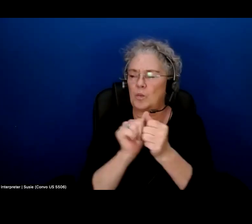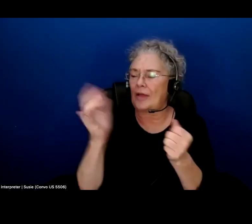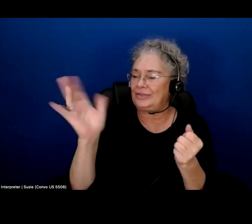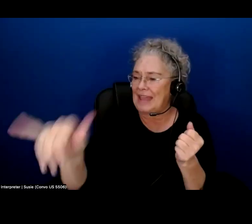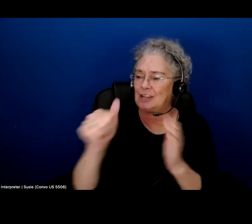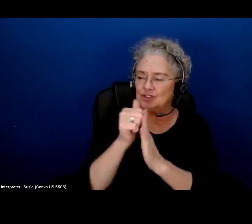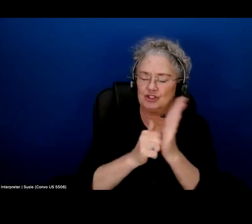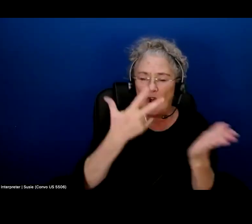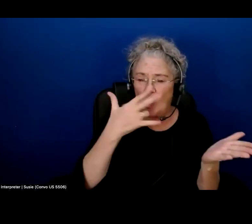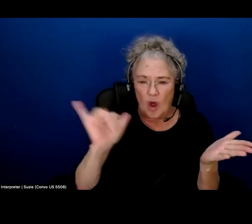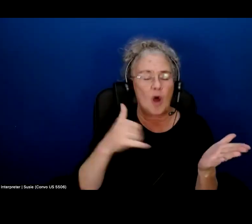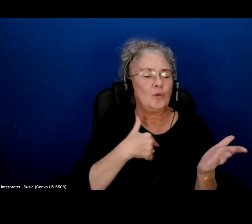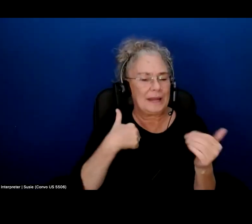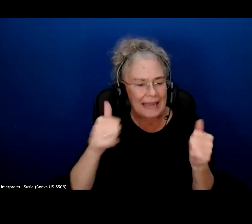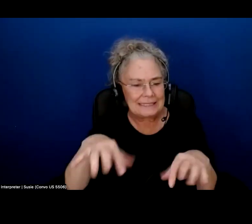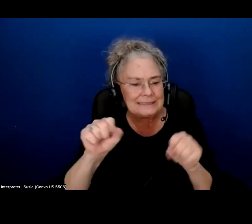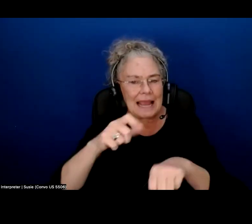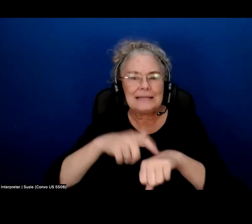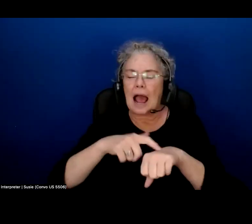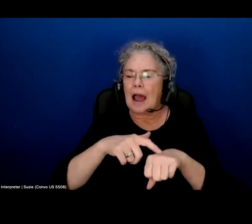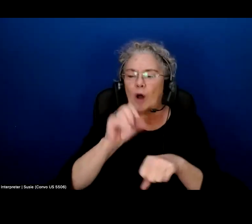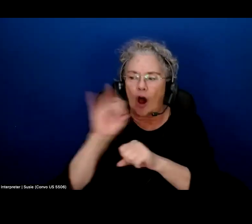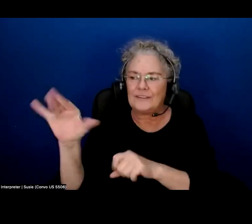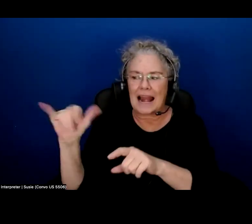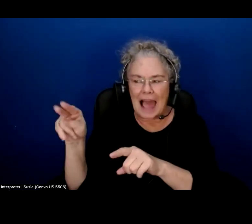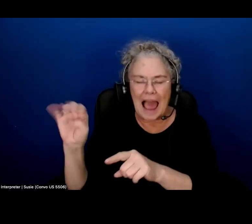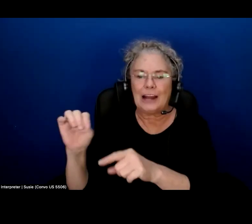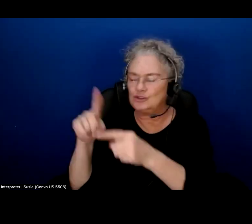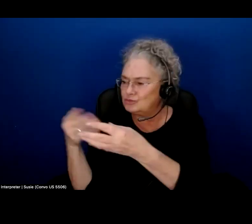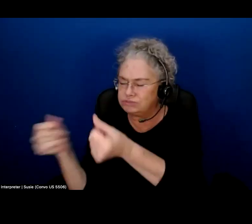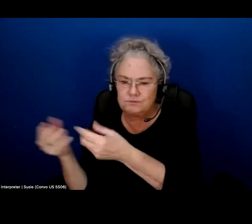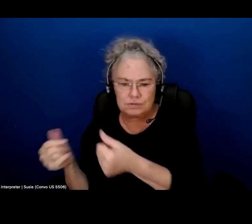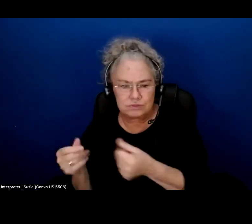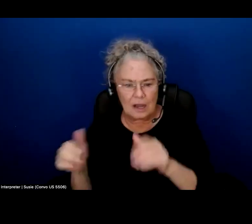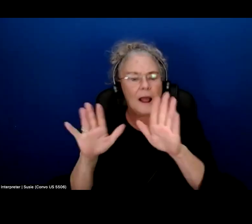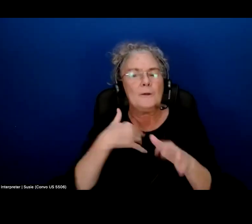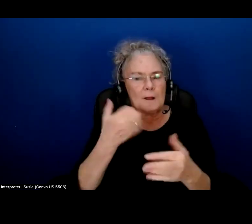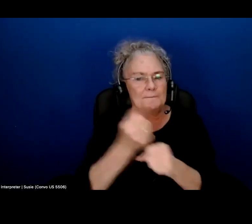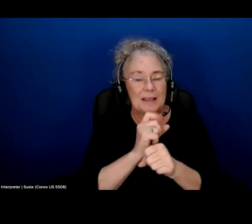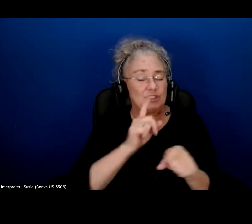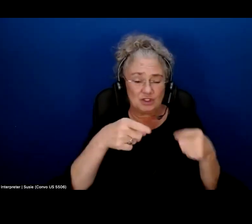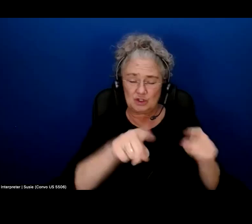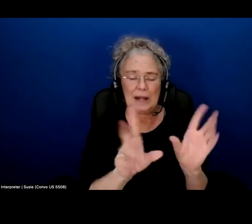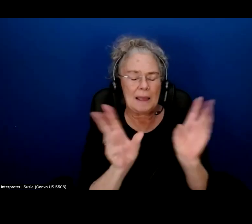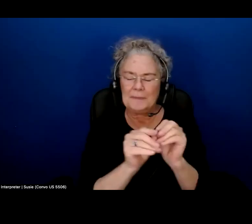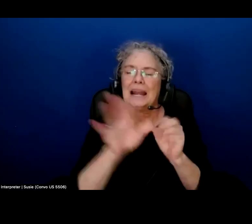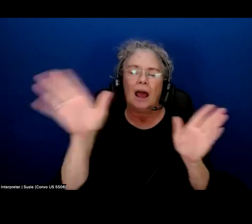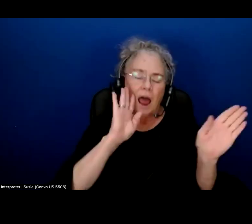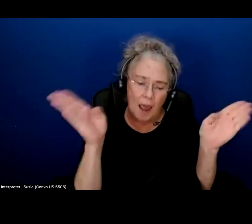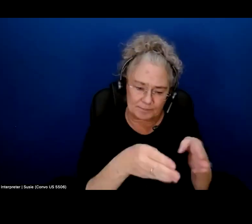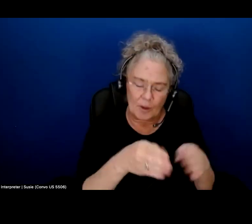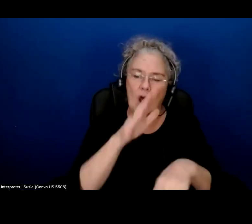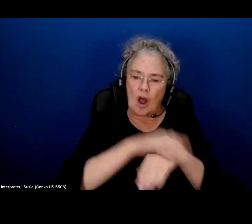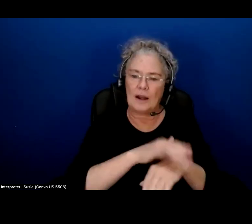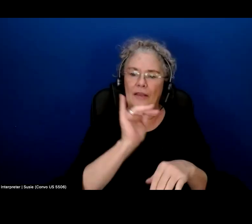And we can take time offline off of these meetings to iron that out. But we want to make sure that when we're in the meeting, we're spending it talking